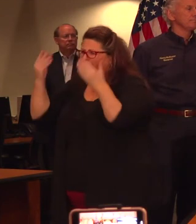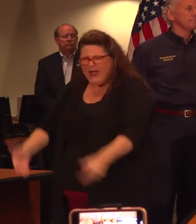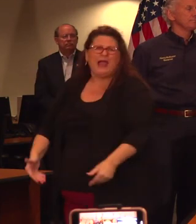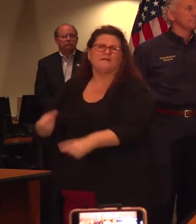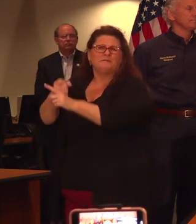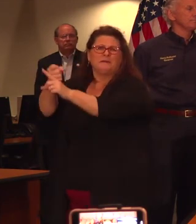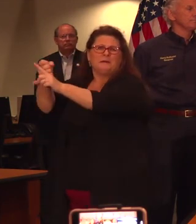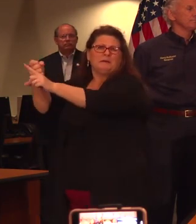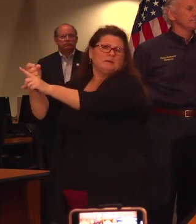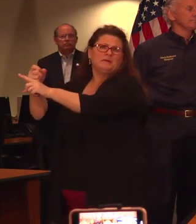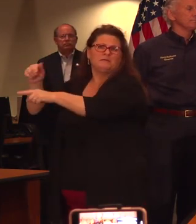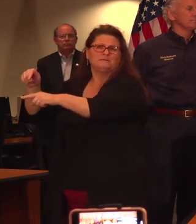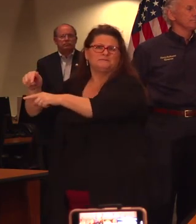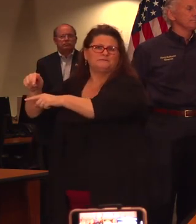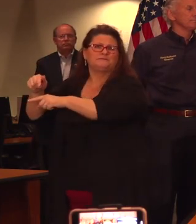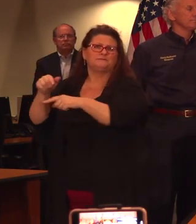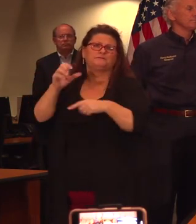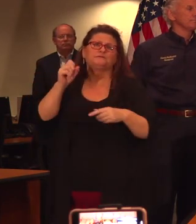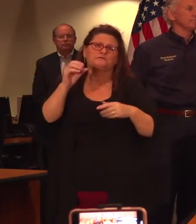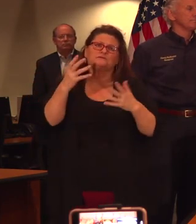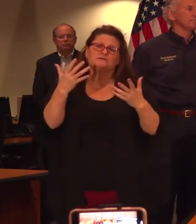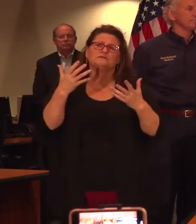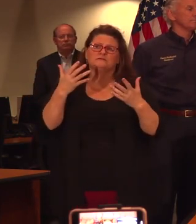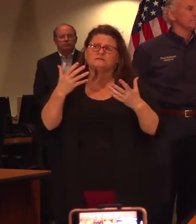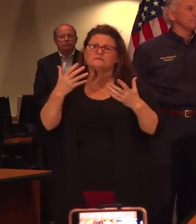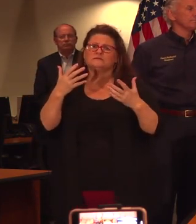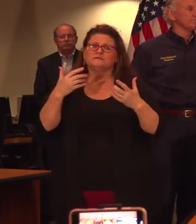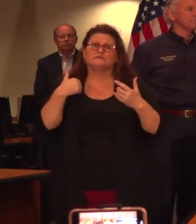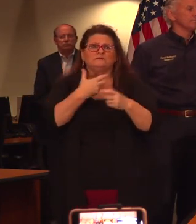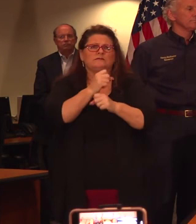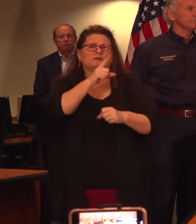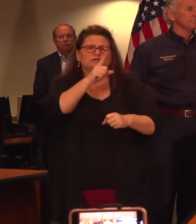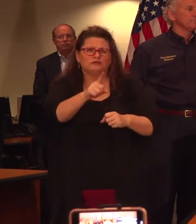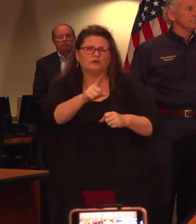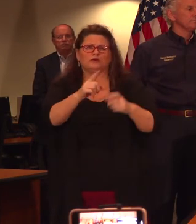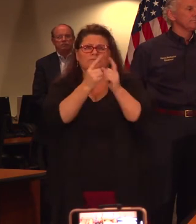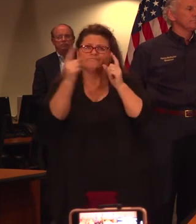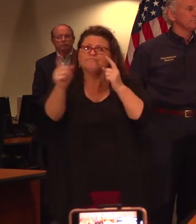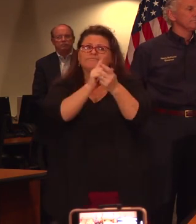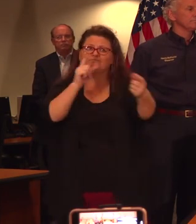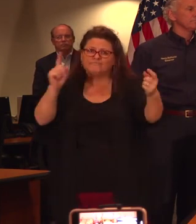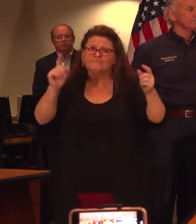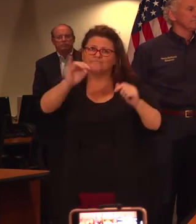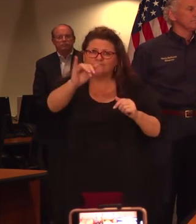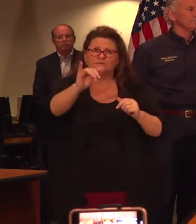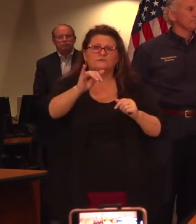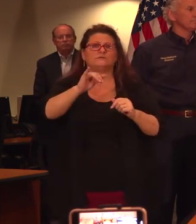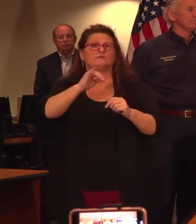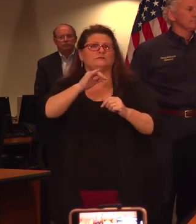also see a similar slowing when we continue to enforce our social distancing measures. And so